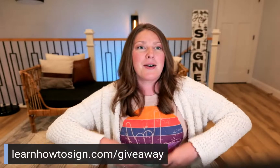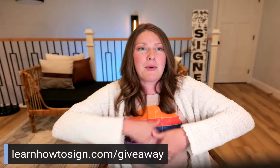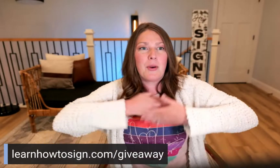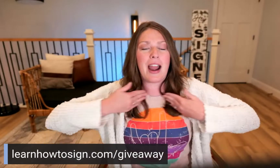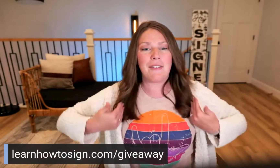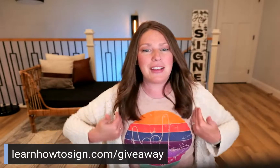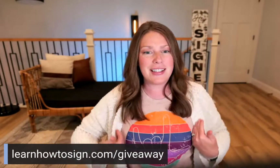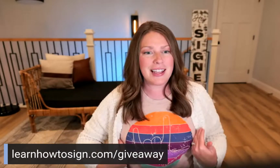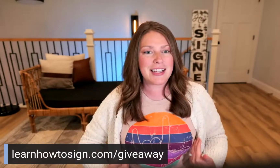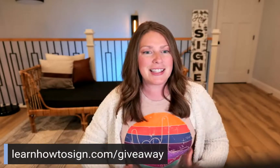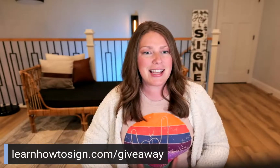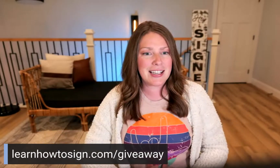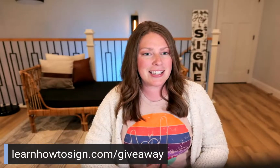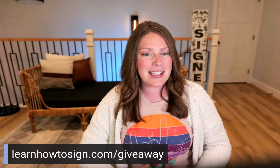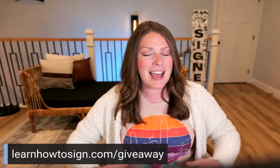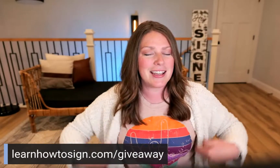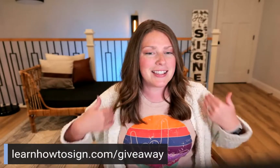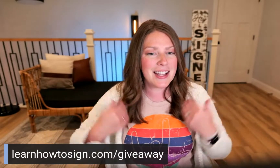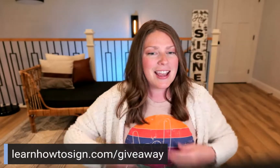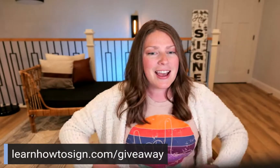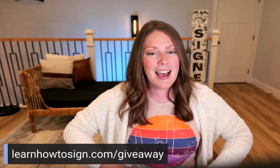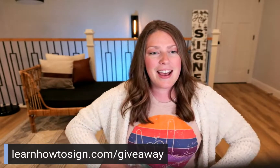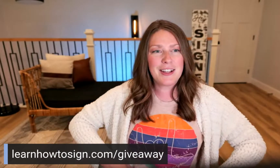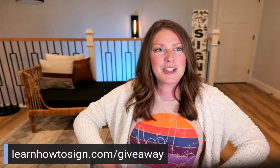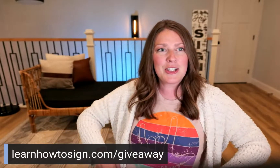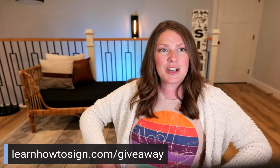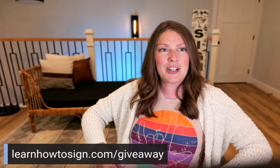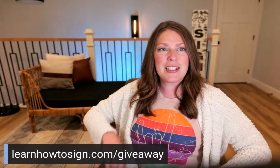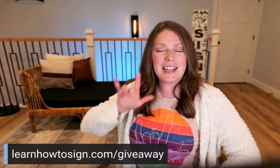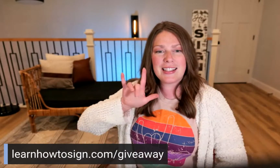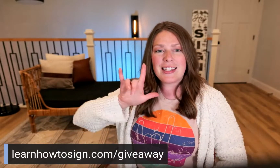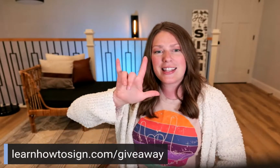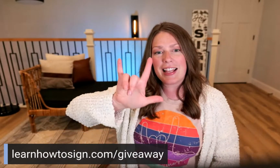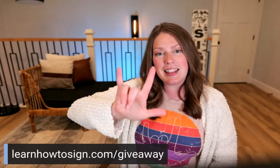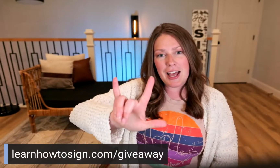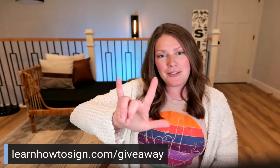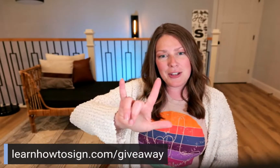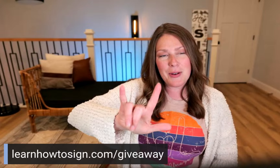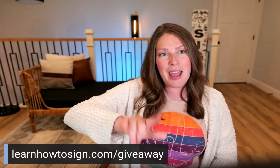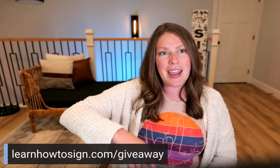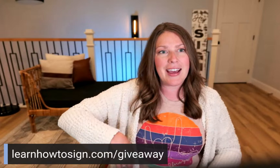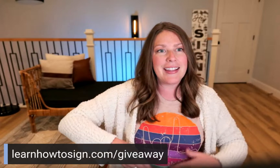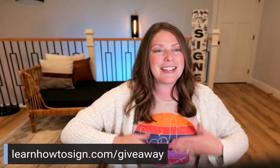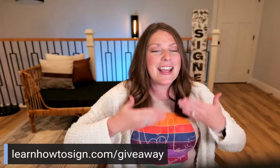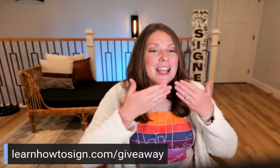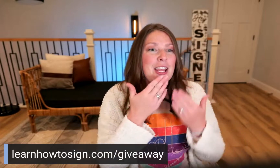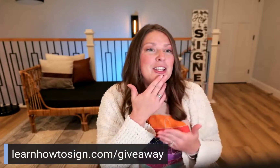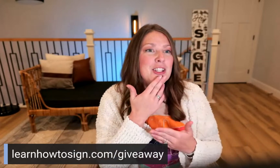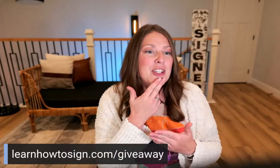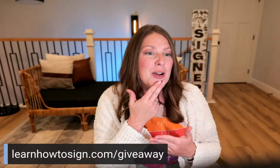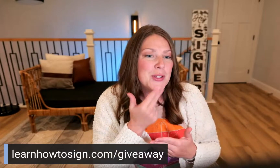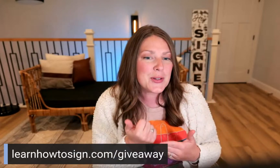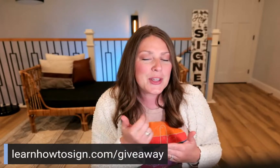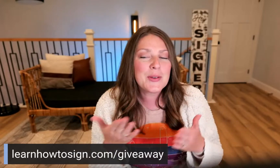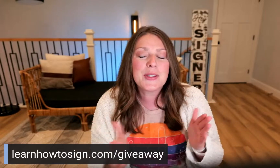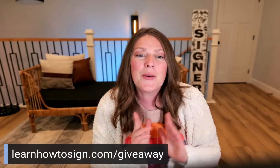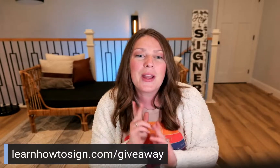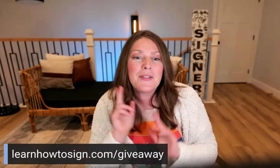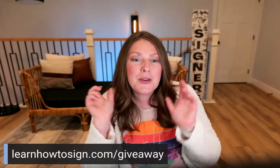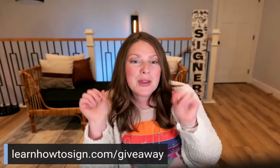we're having this sunset shirt, and it's this I love you hand. It's so cute. So if you